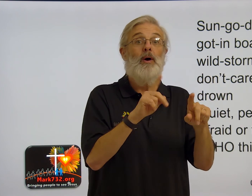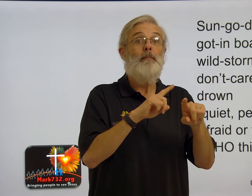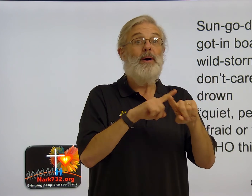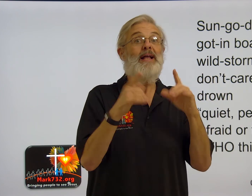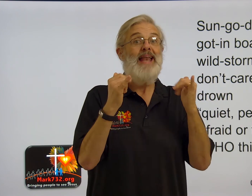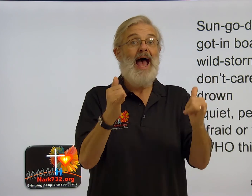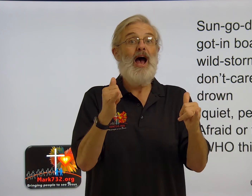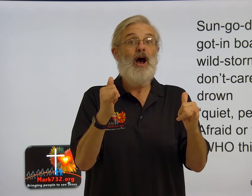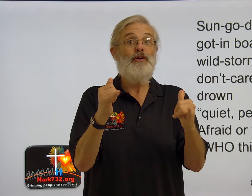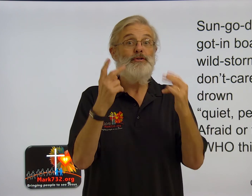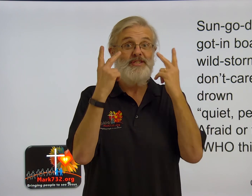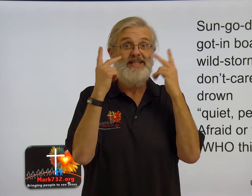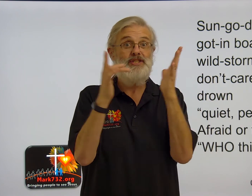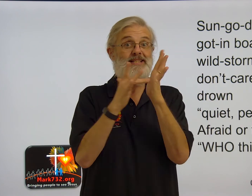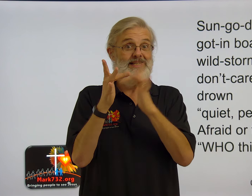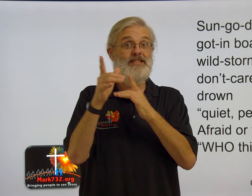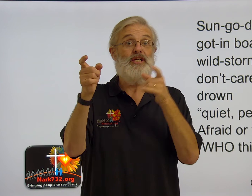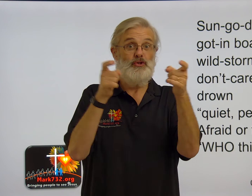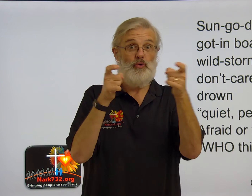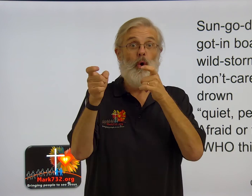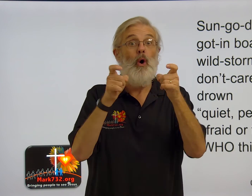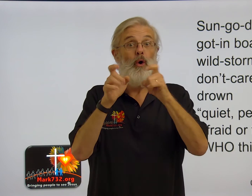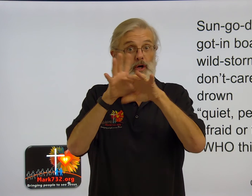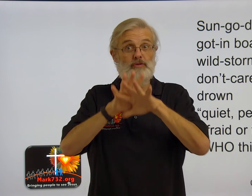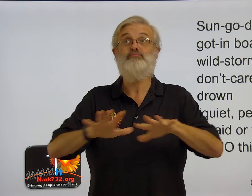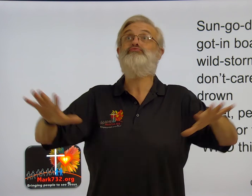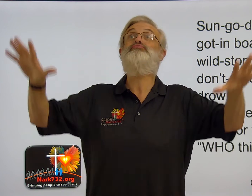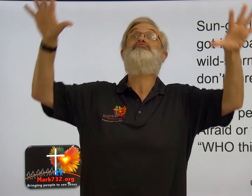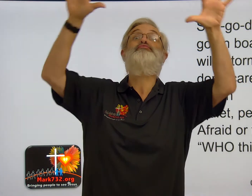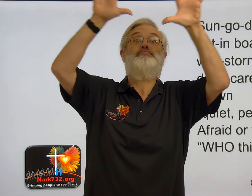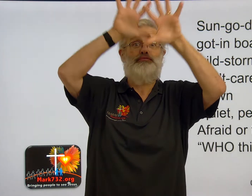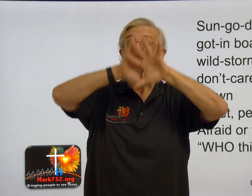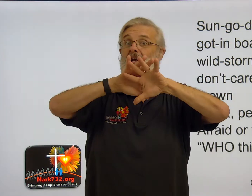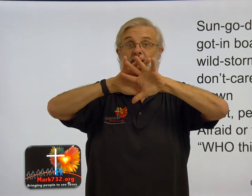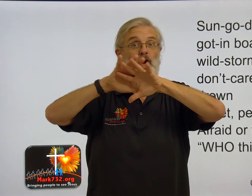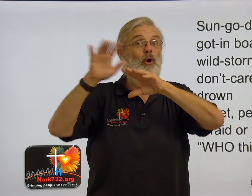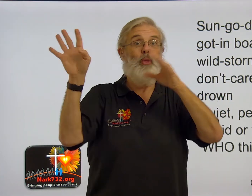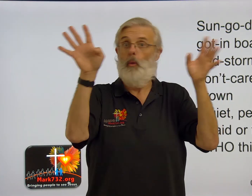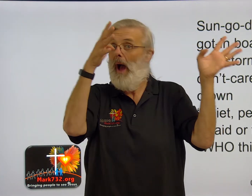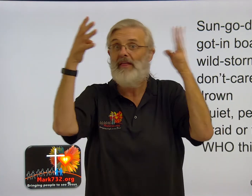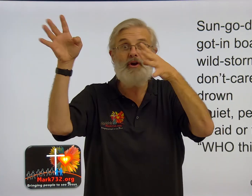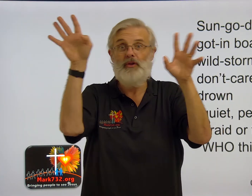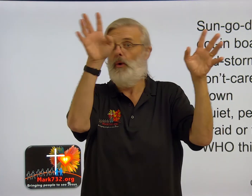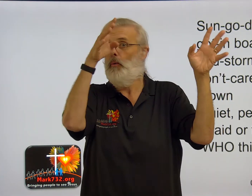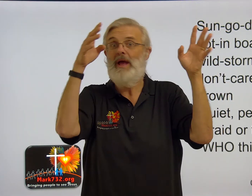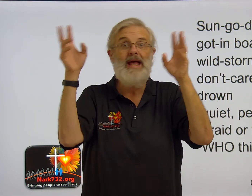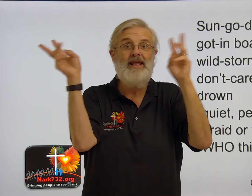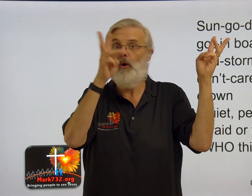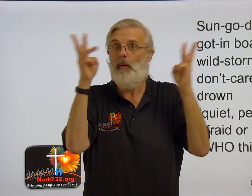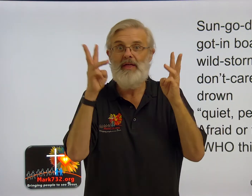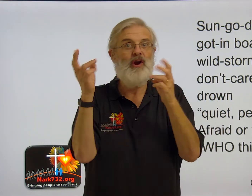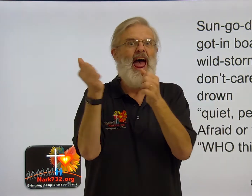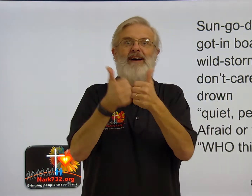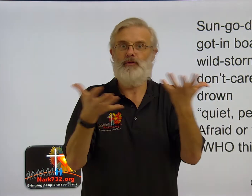but now you see Jesus control, the weather, the wind, the weather,